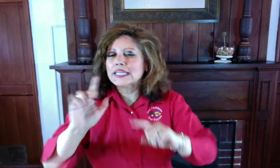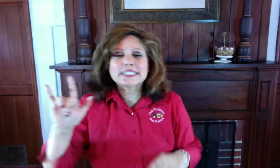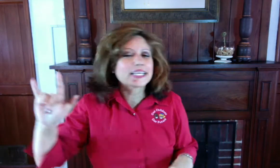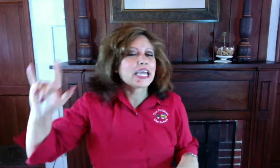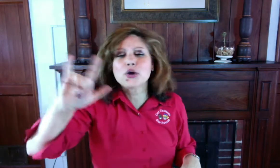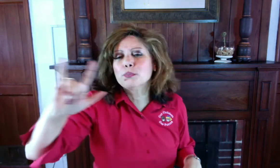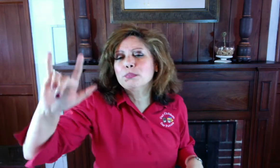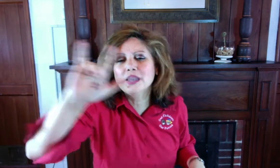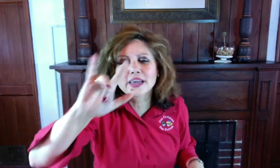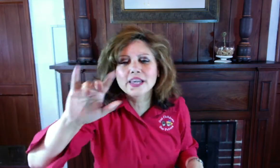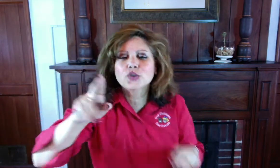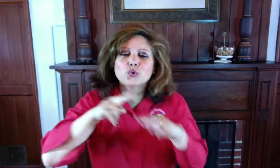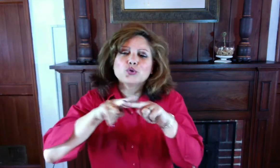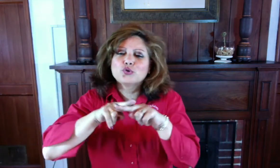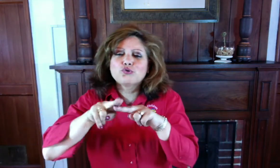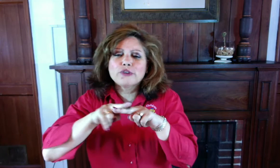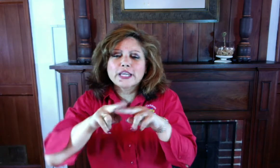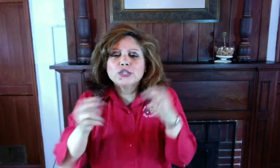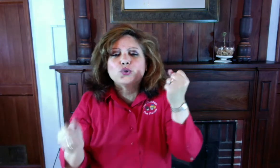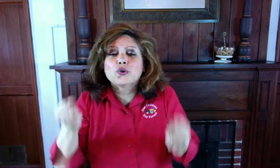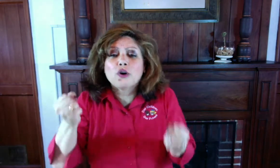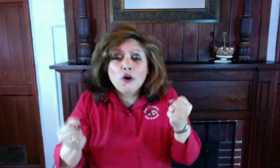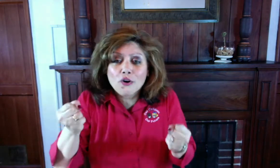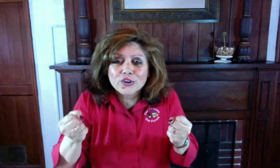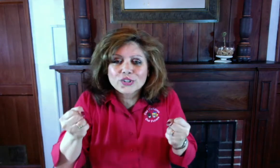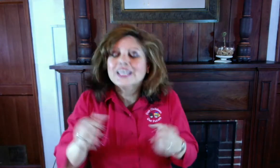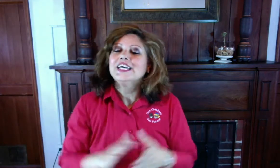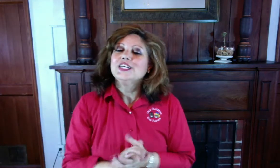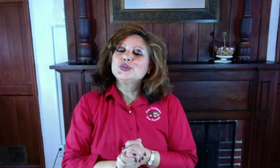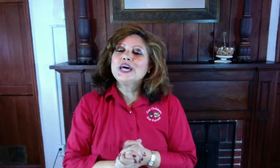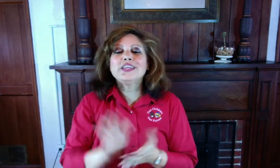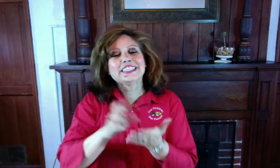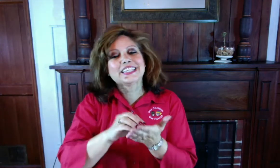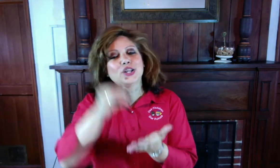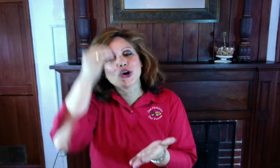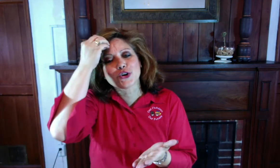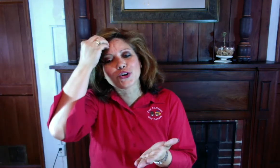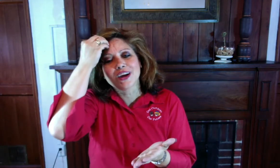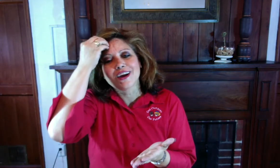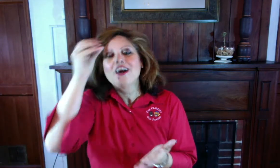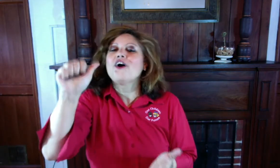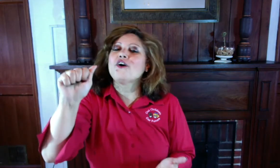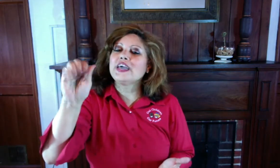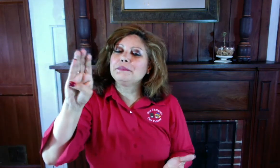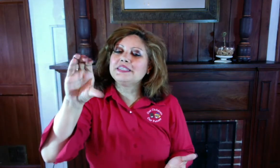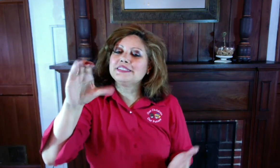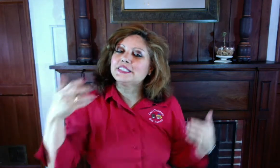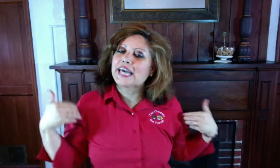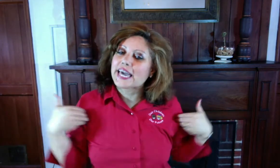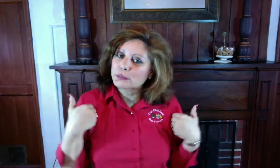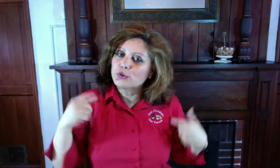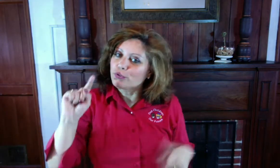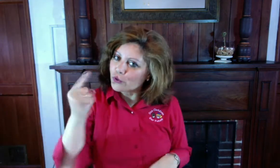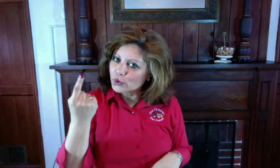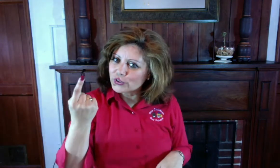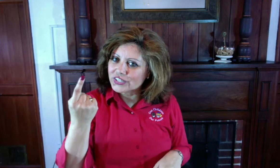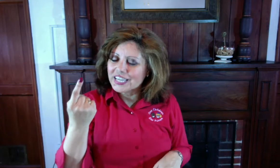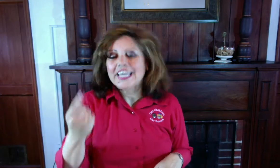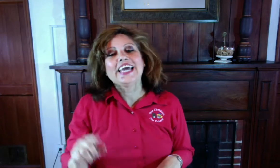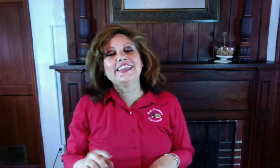like airplane or trains or cars. So now let's learn our ABC to animals first, and then we're